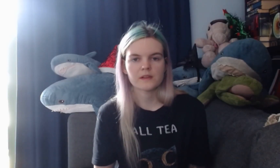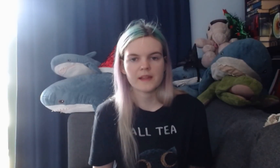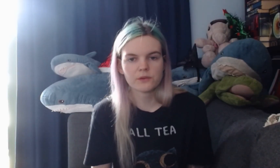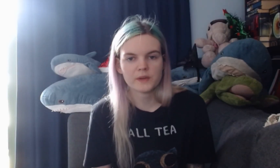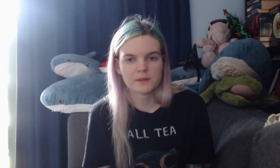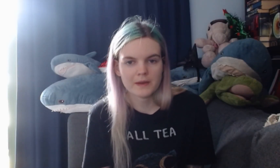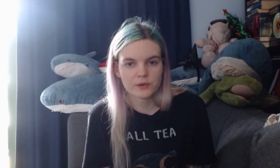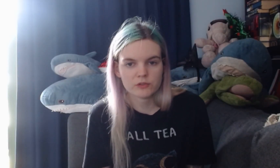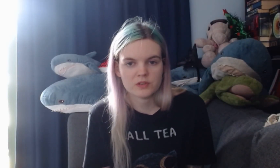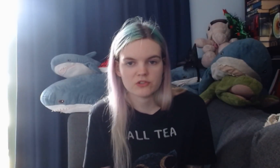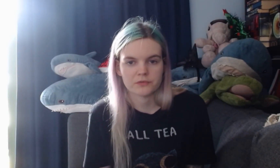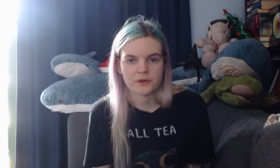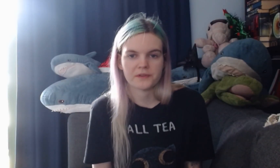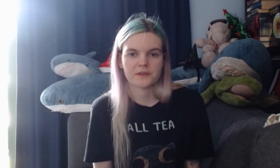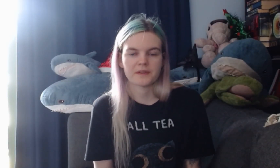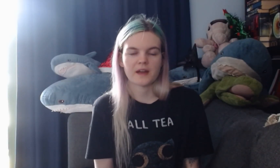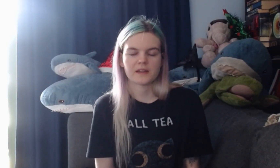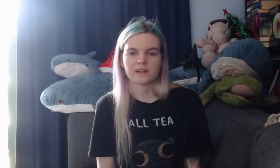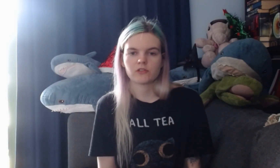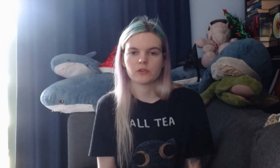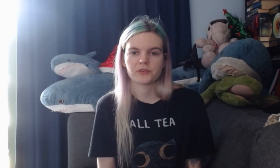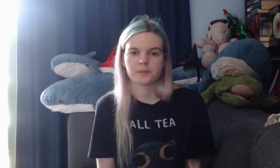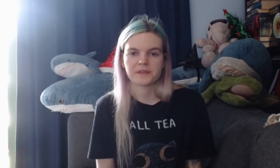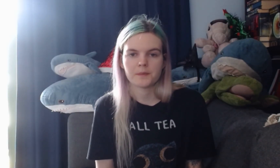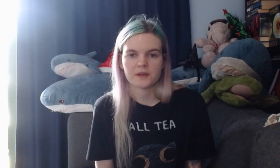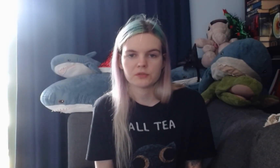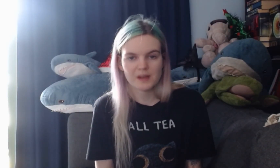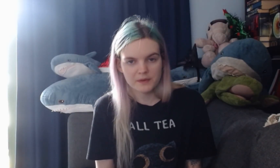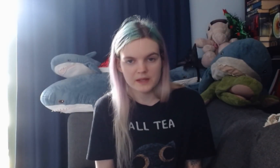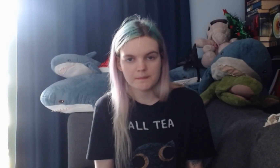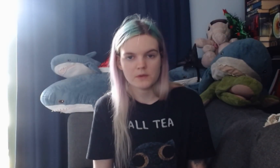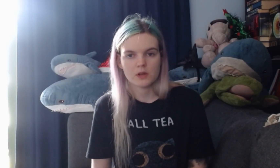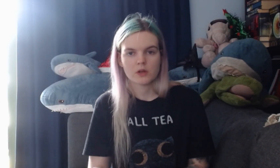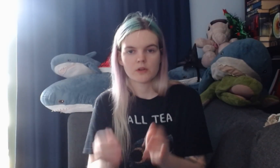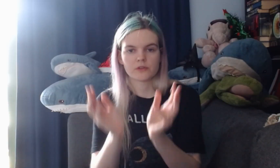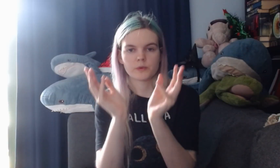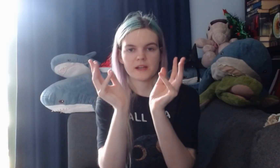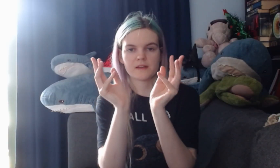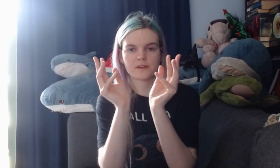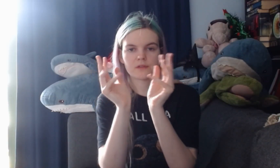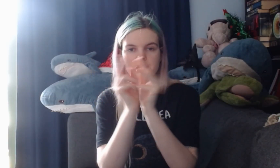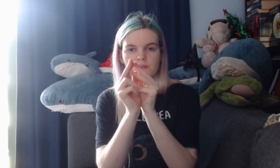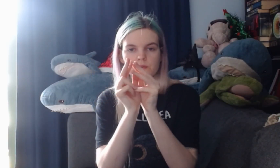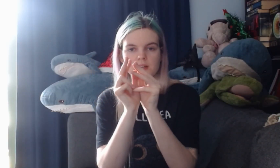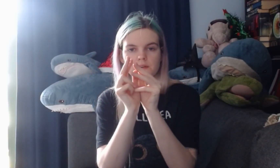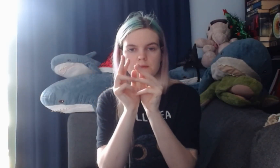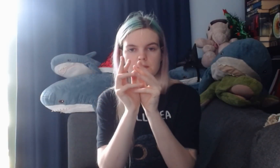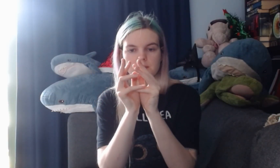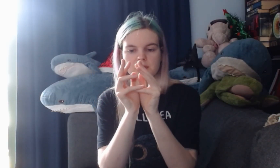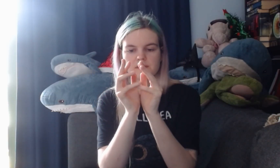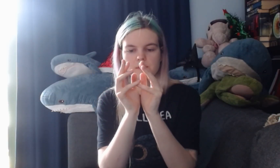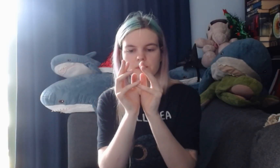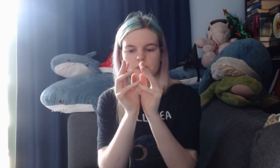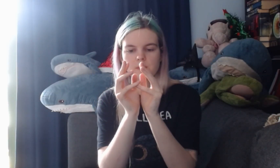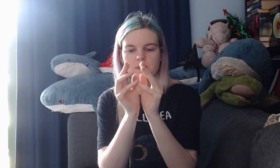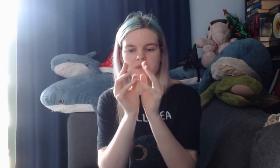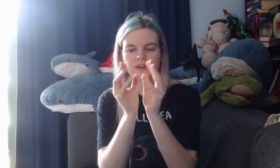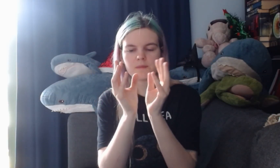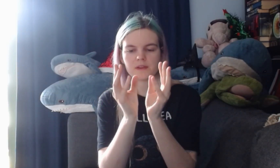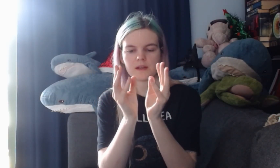Next we get marriage, which on first sight actually looks a bit similar to family. So we again have our fingers together, but this time, so you remember with family,